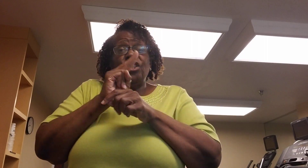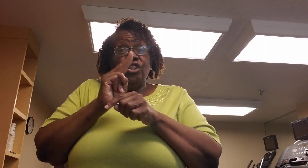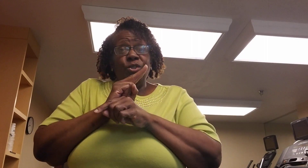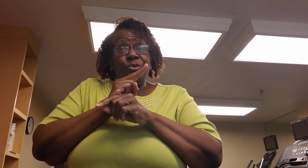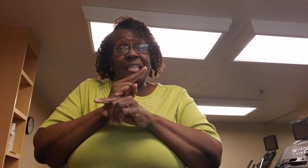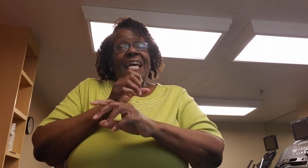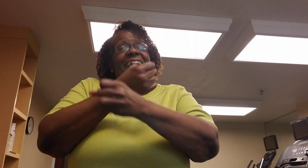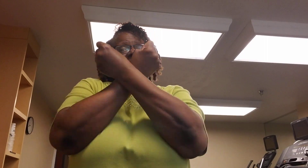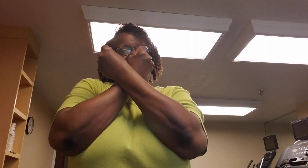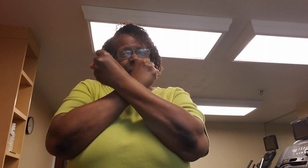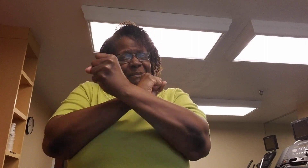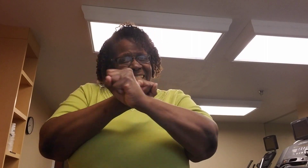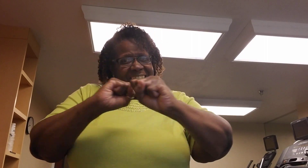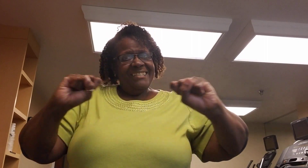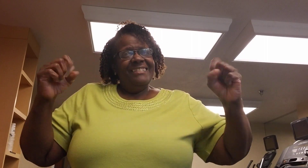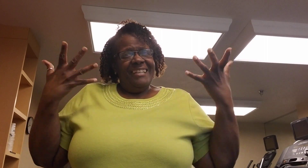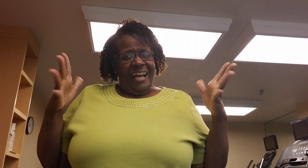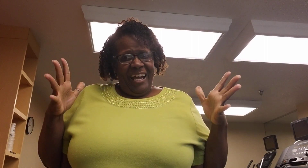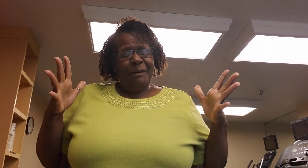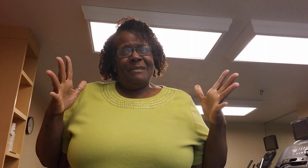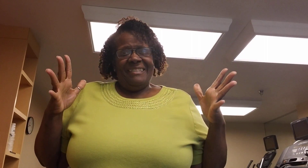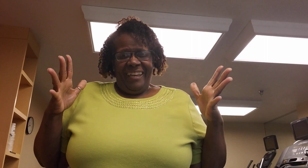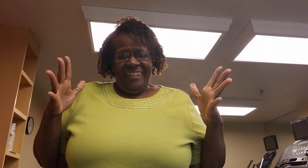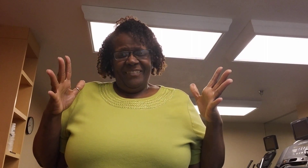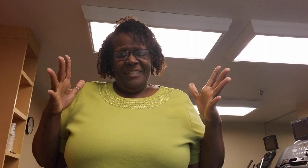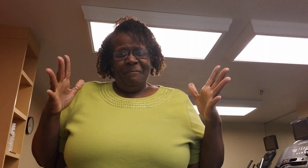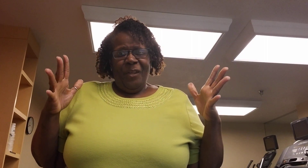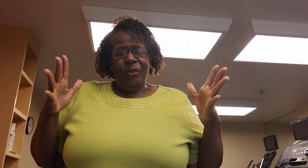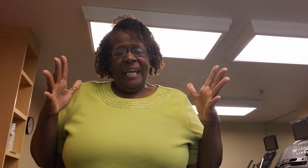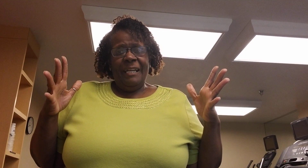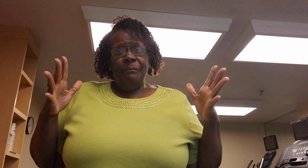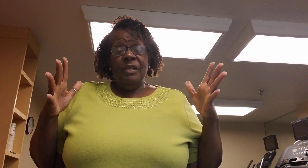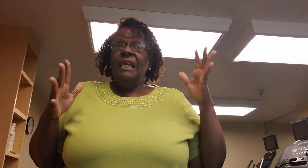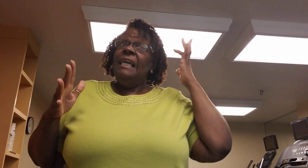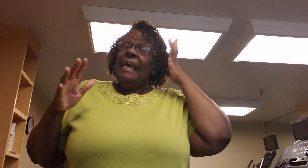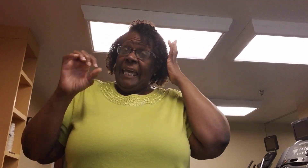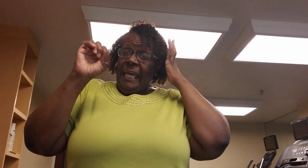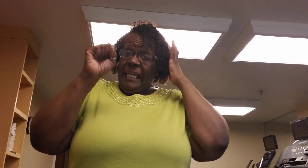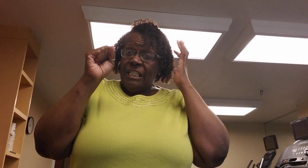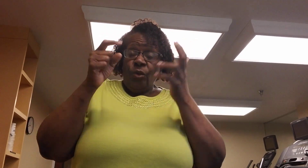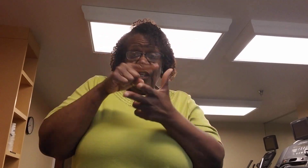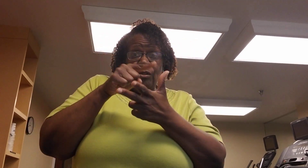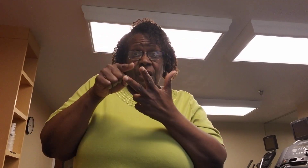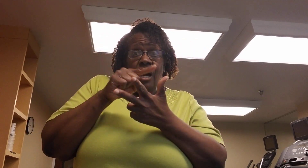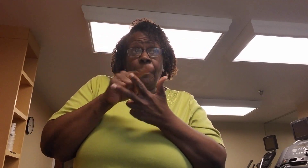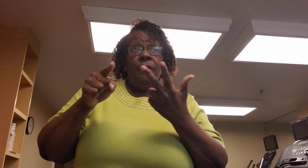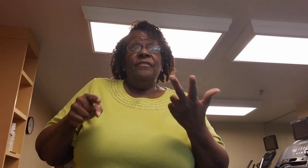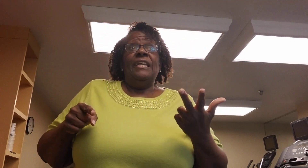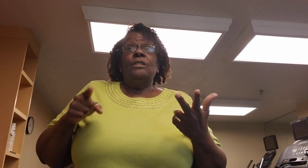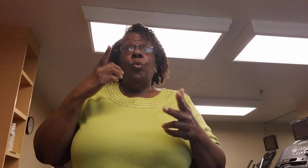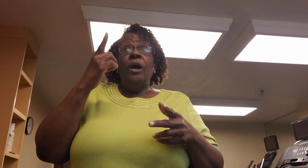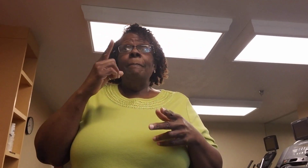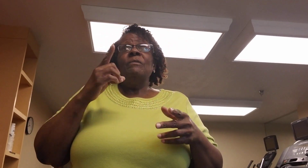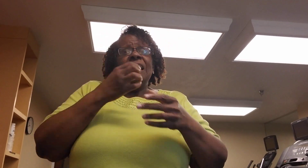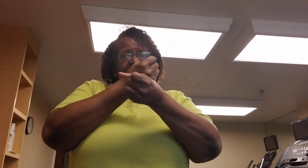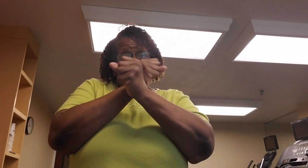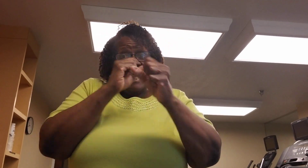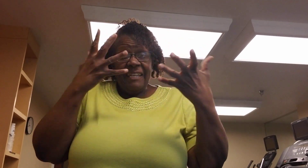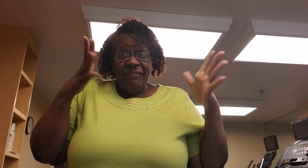to use, I'm saved. Okay? So there's a couple of things. One, saved,